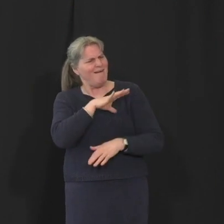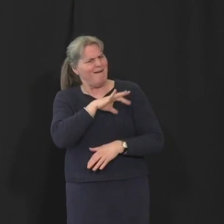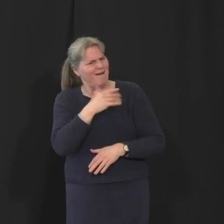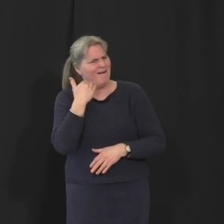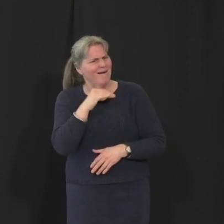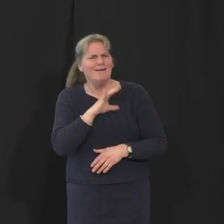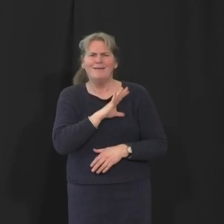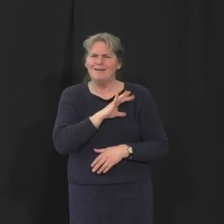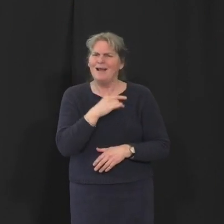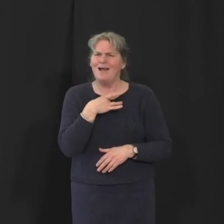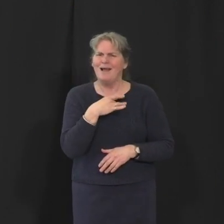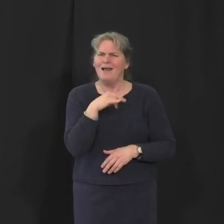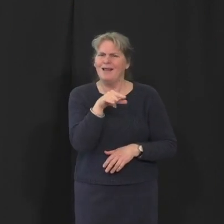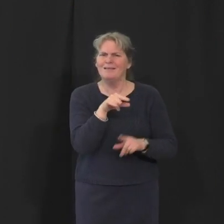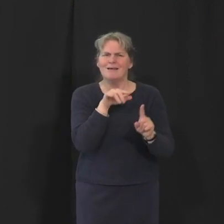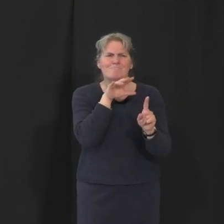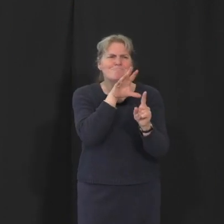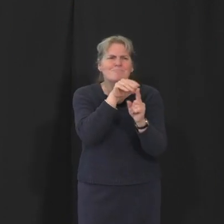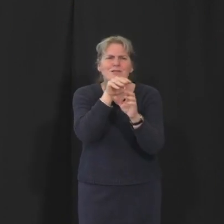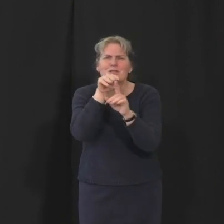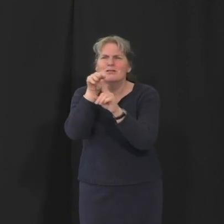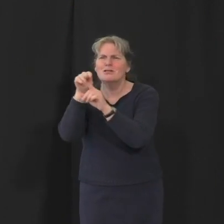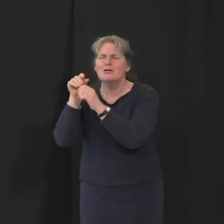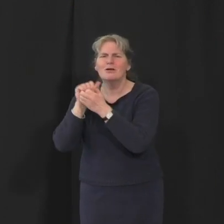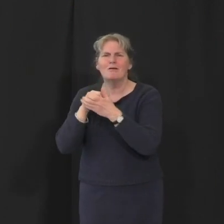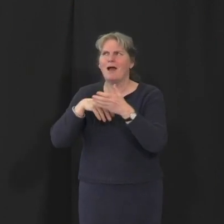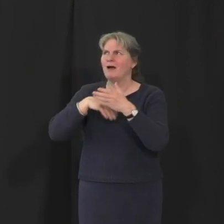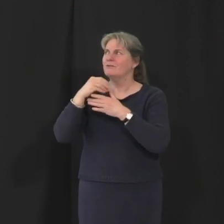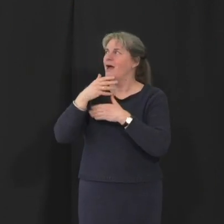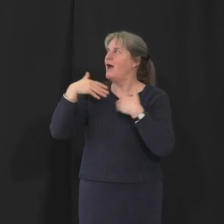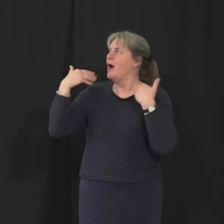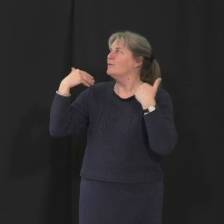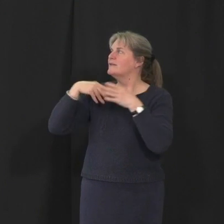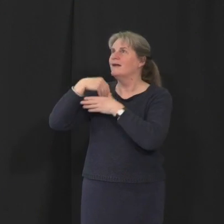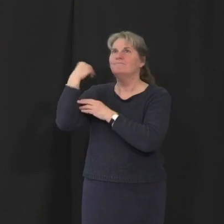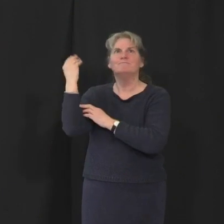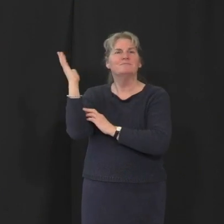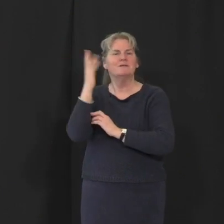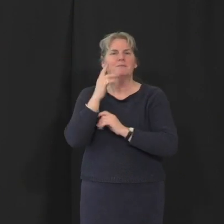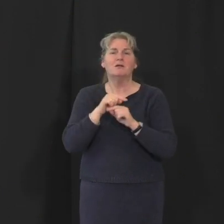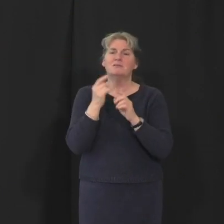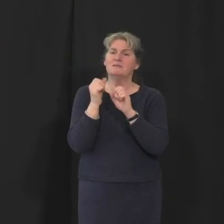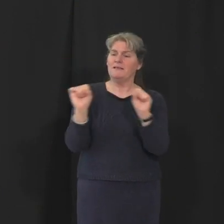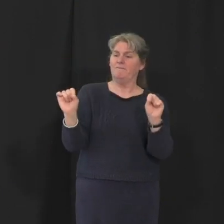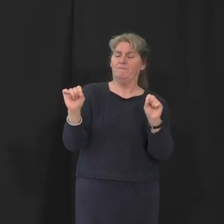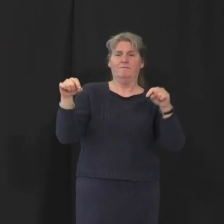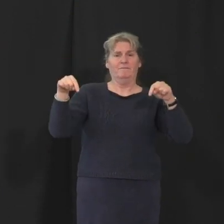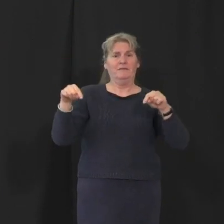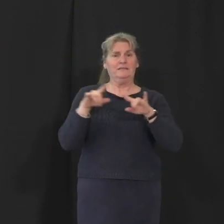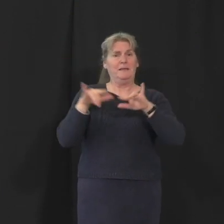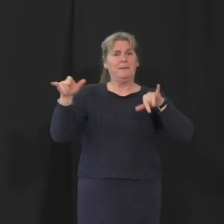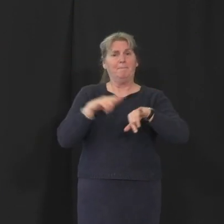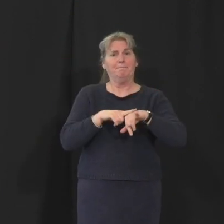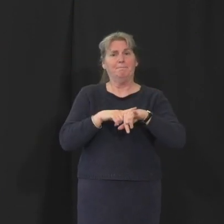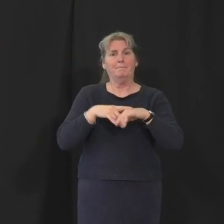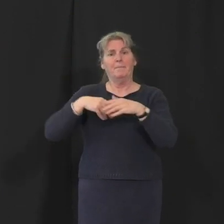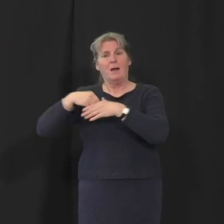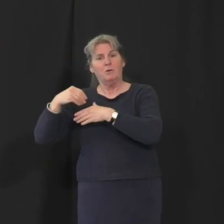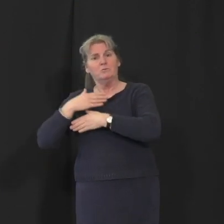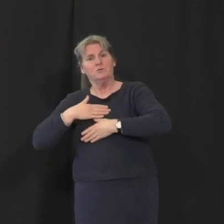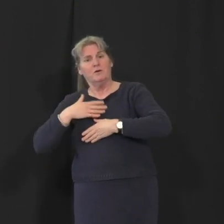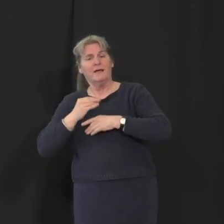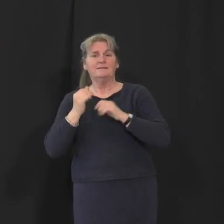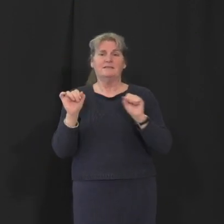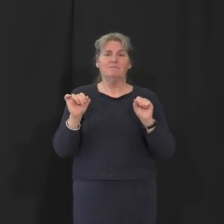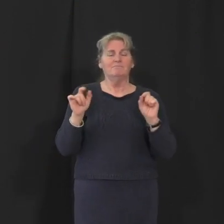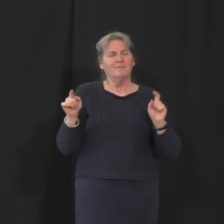to be able to get out and enjoy some fresh air, but at the same time keep people safe. And I remember 3